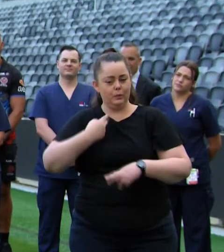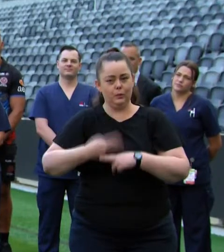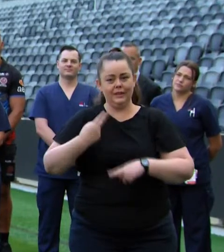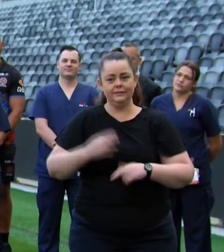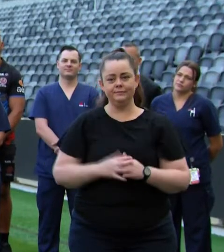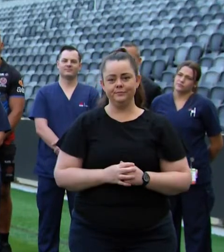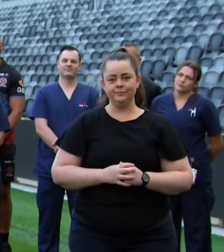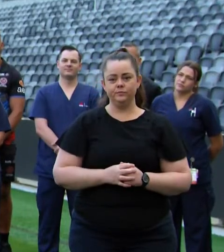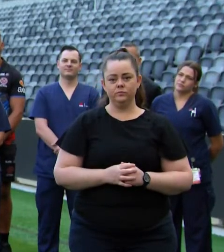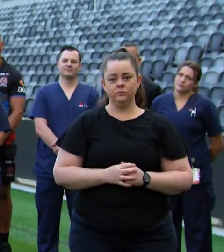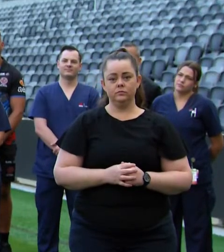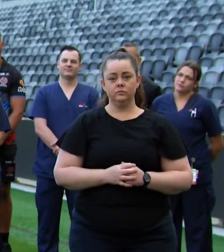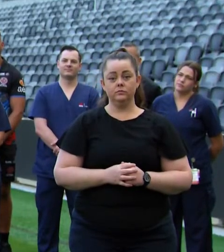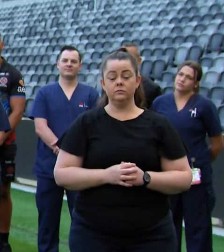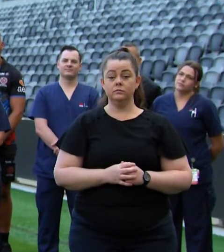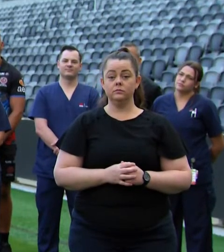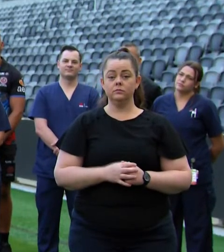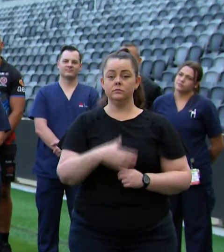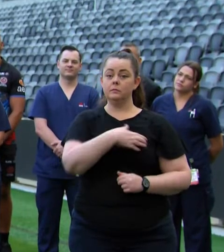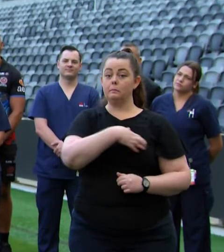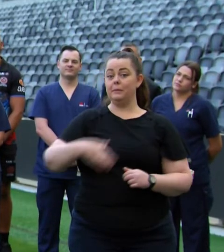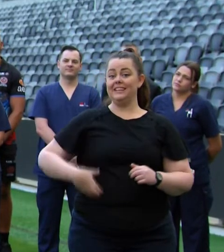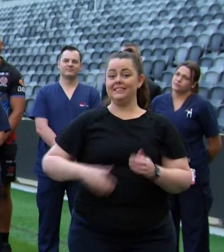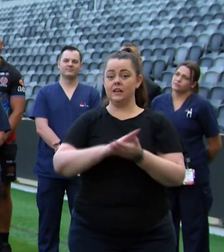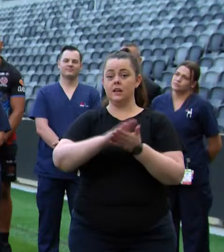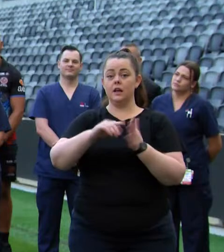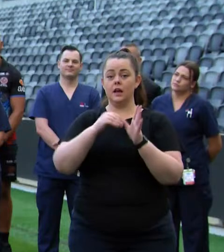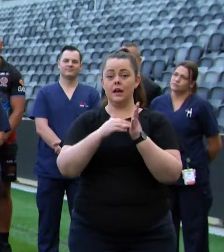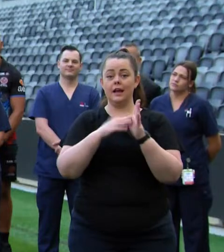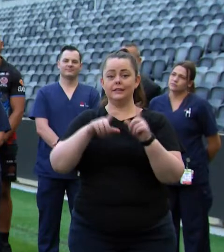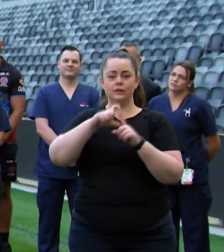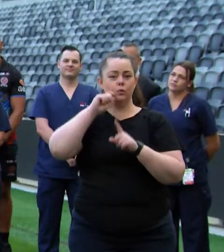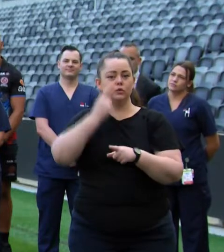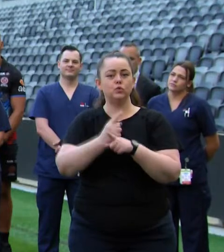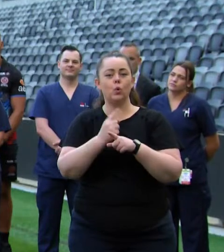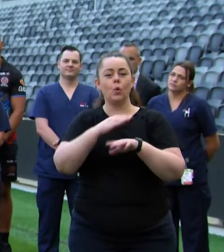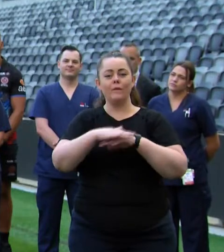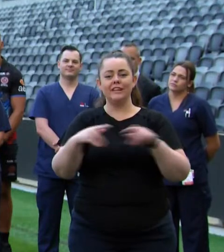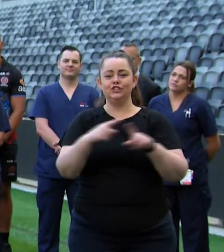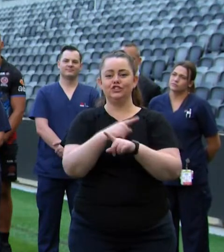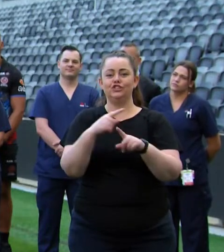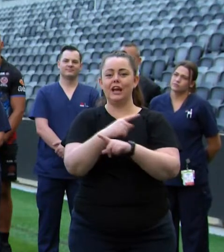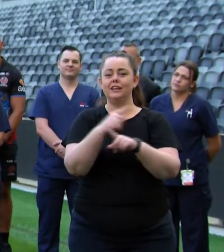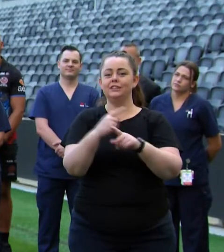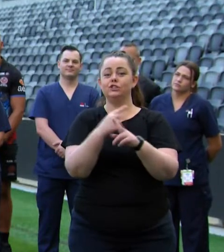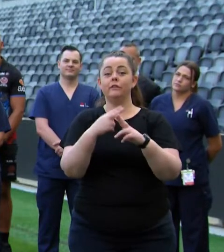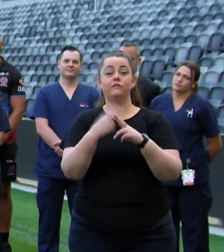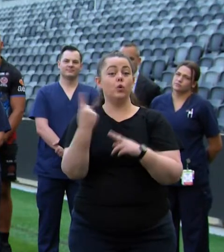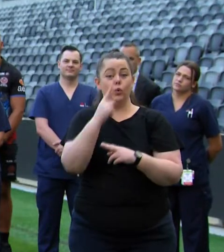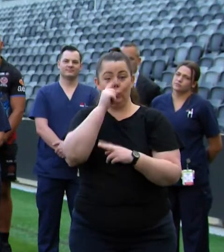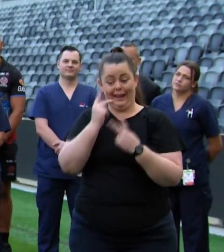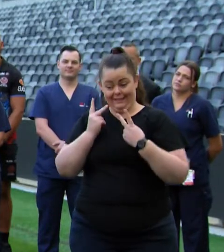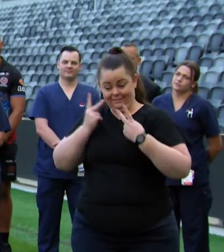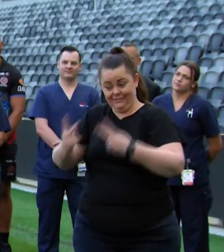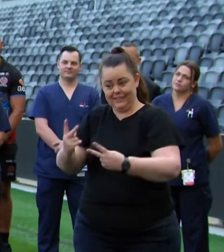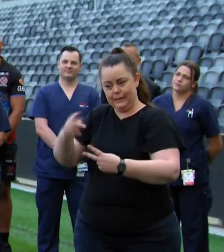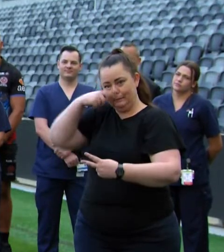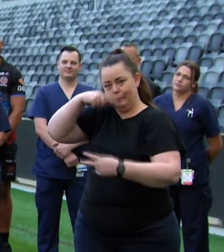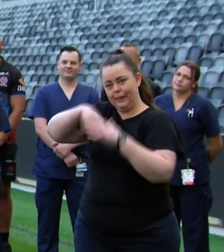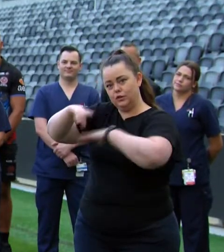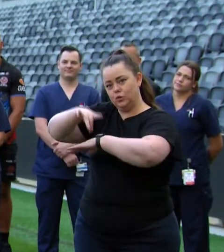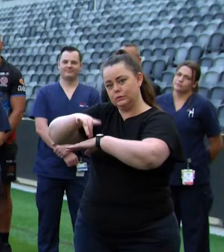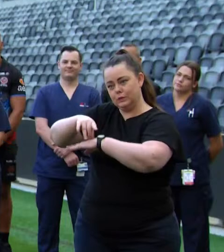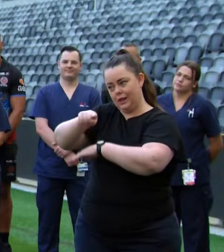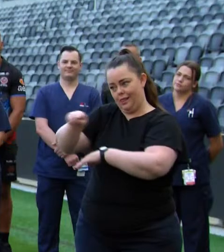relation to the changes that Minister Hazzard will speak to in respect to visitations for patients in our hospitals across